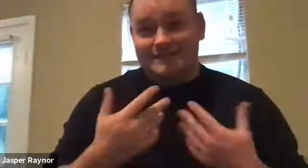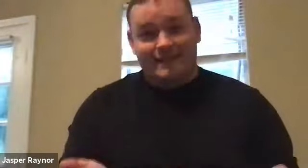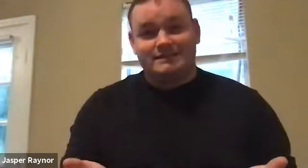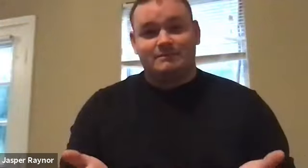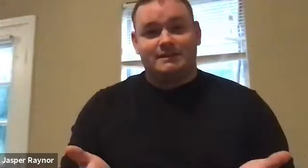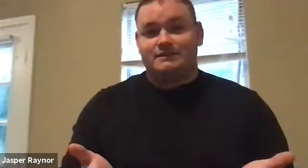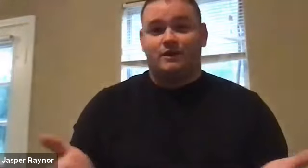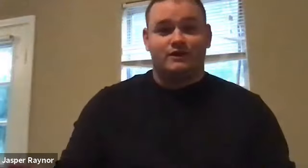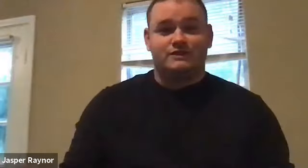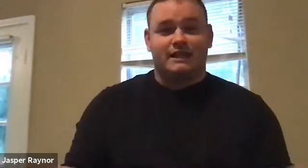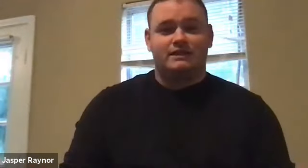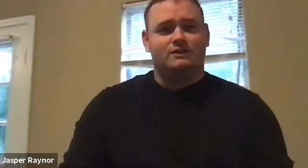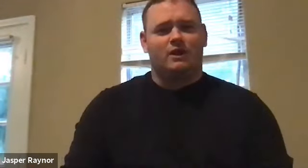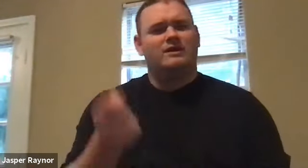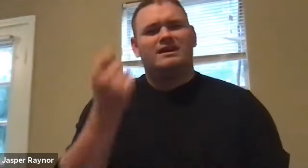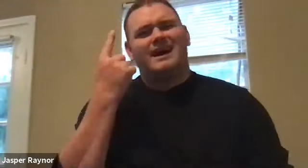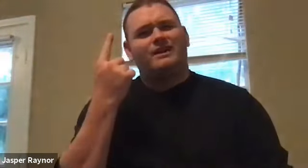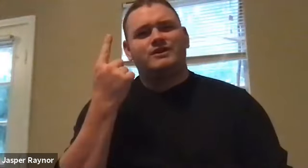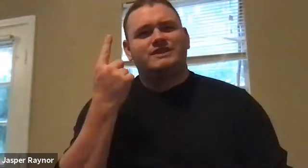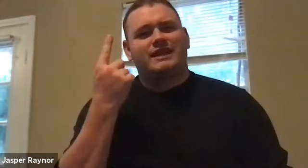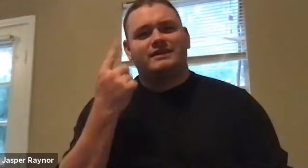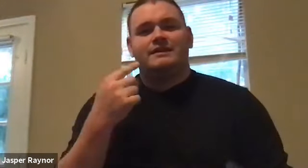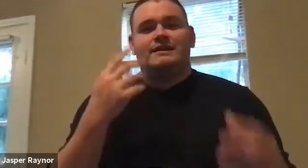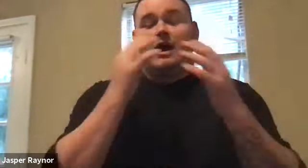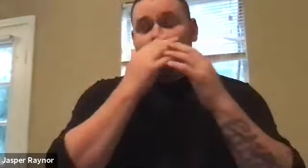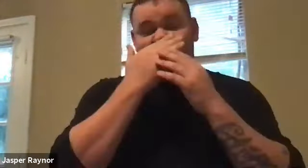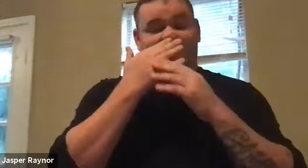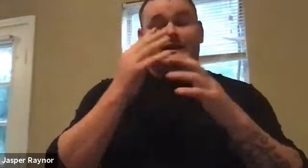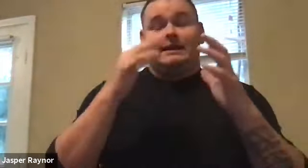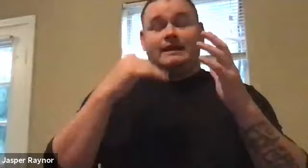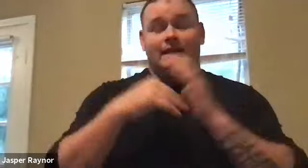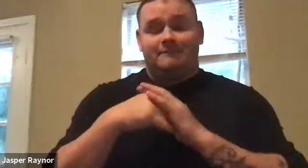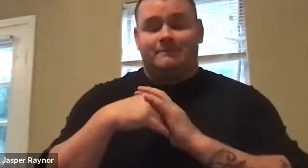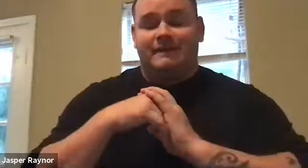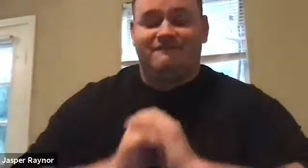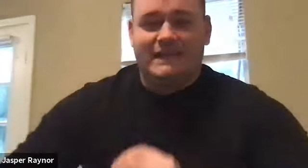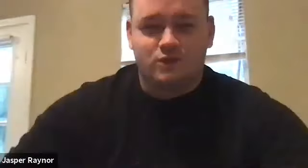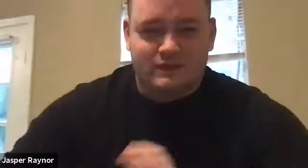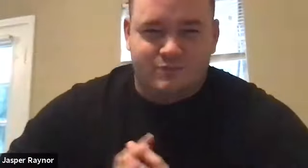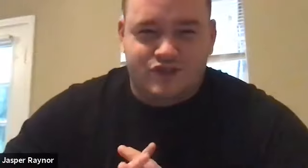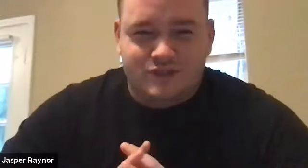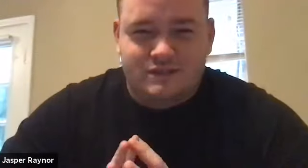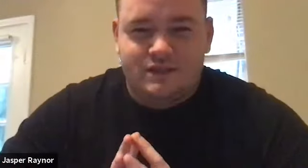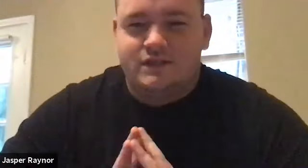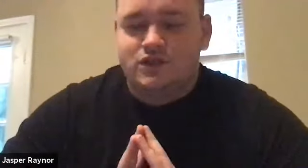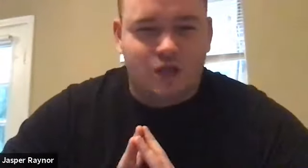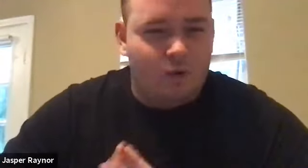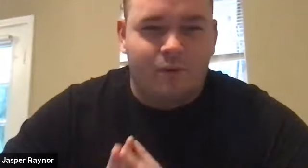sign something and you don't understand it, you go, I don't understand. Oh, and again, facial expressions, so